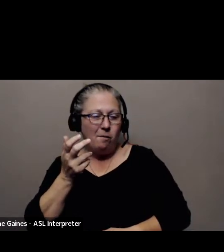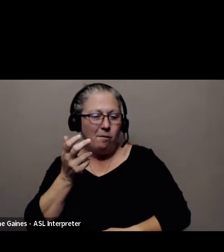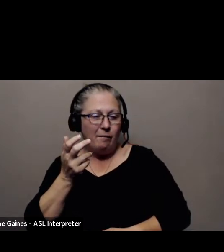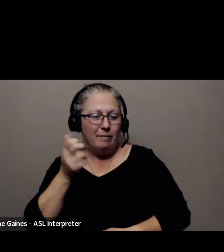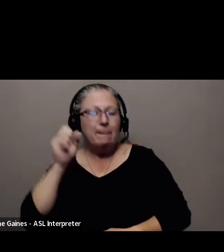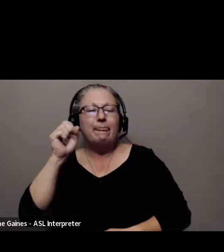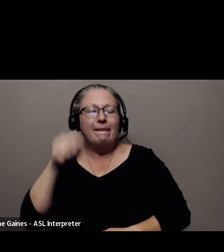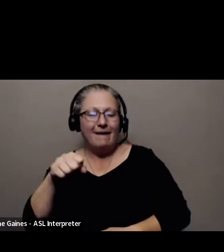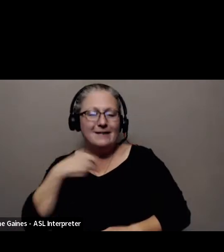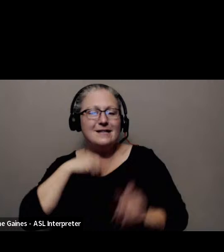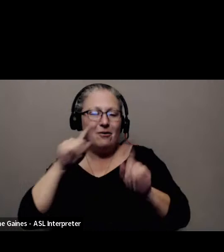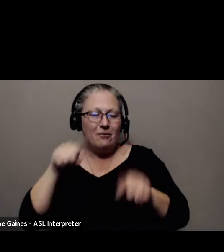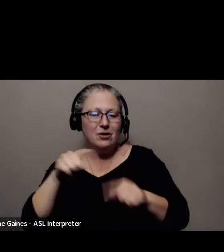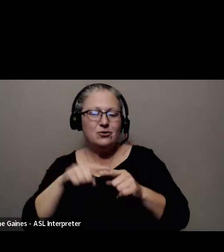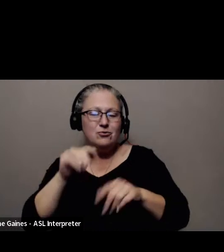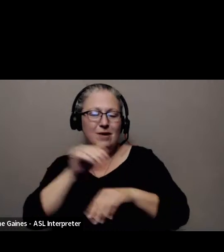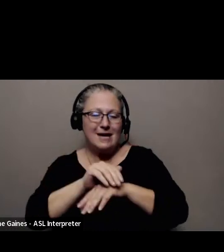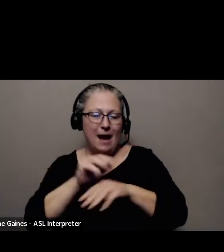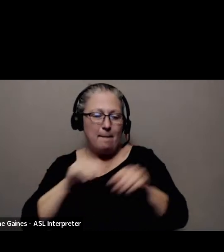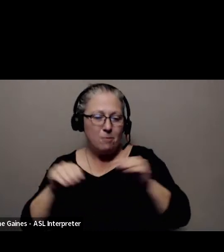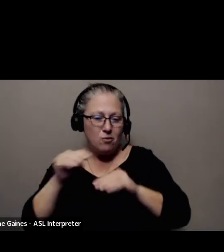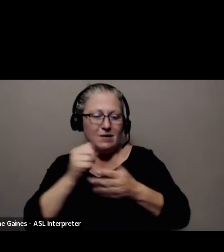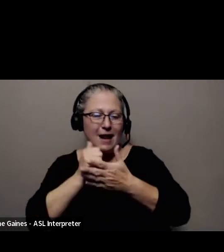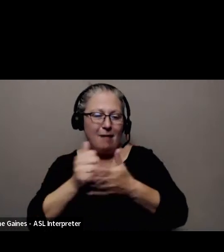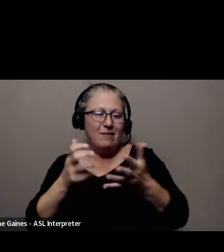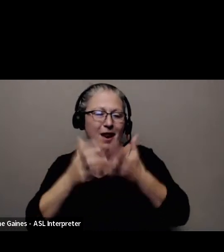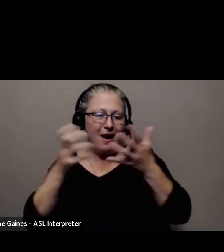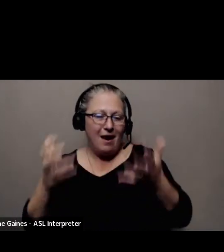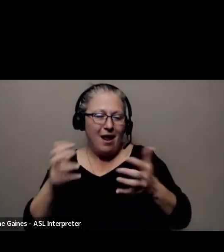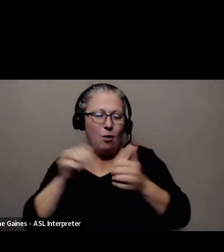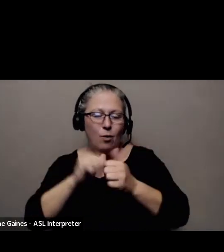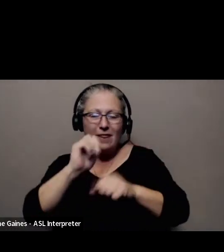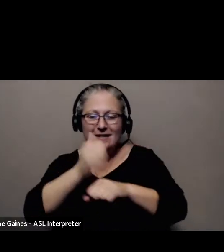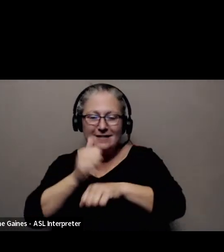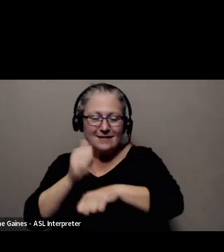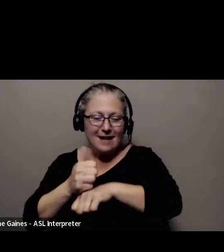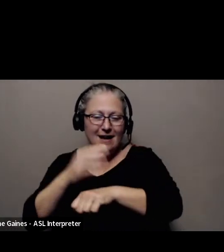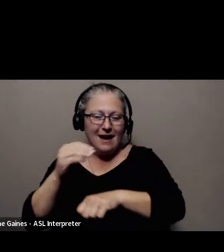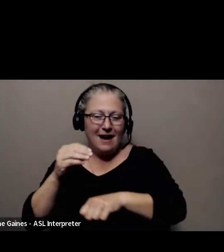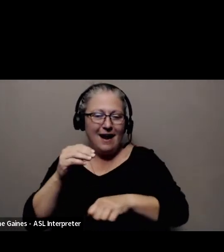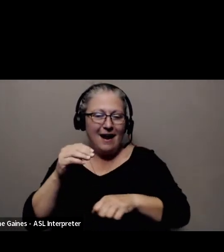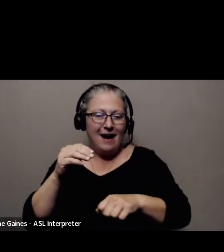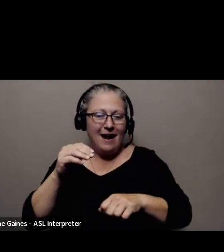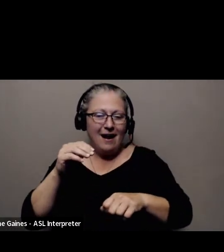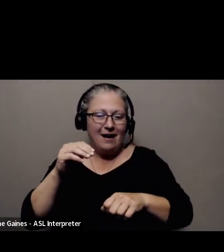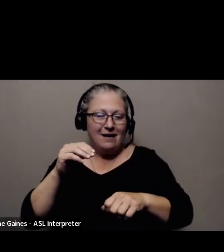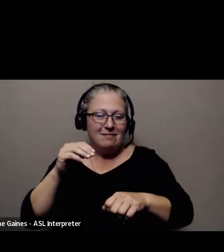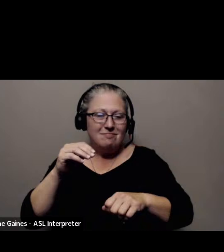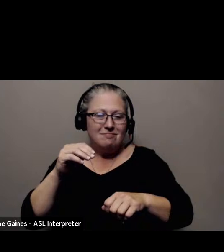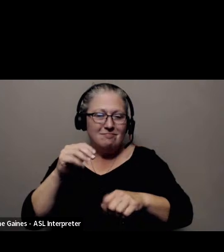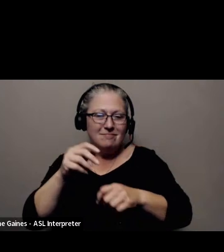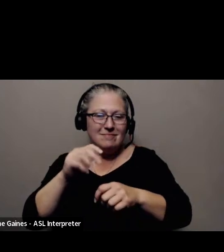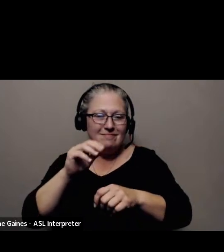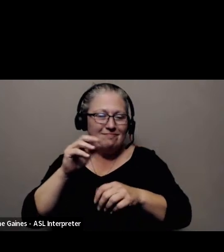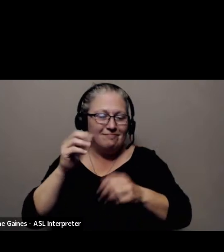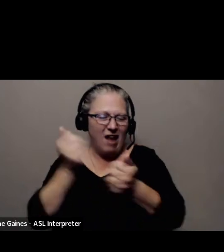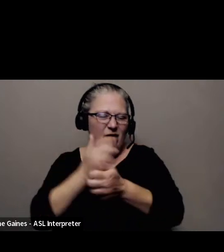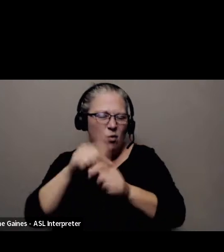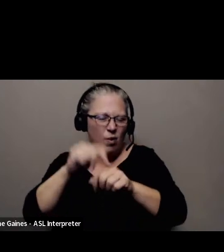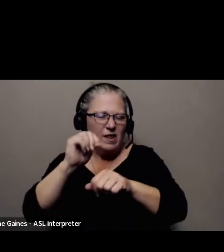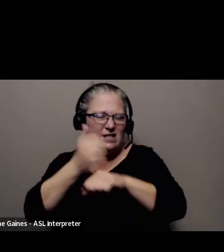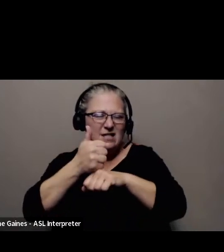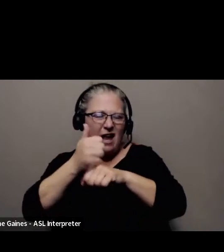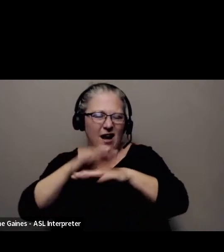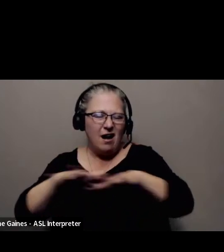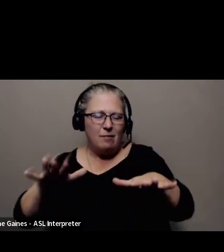Yes, I went to Night Moves and helped a lot with the sets and the striking of the sets, and it was a huge effort.